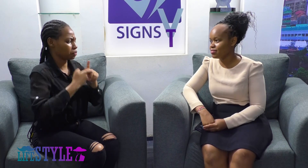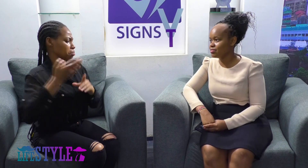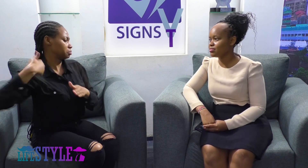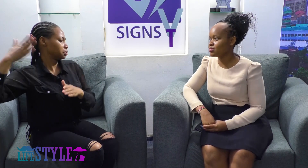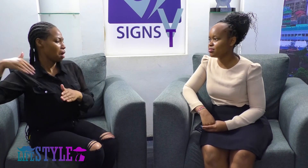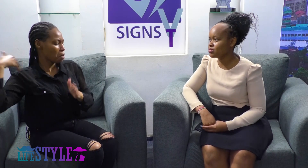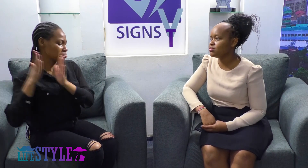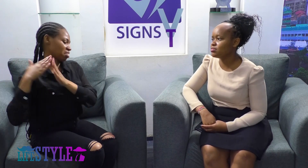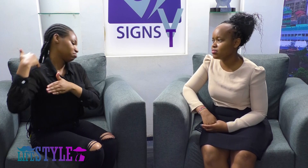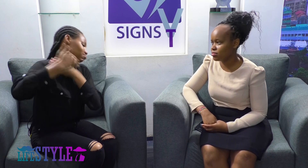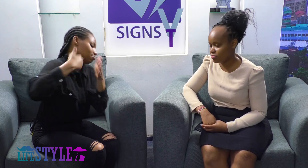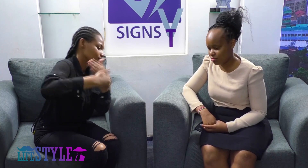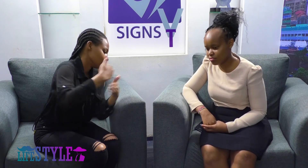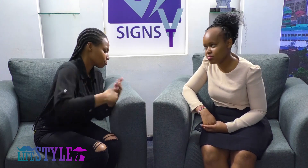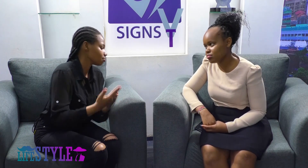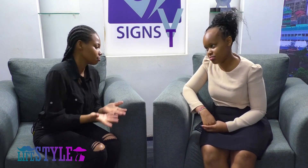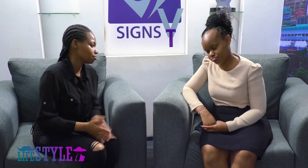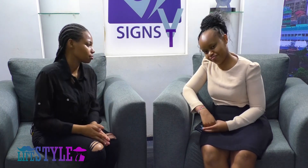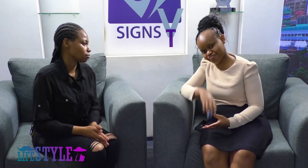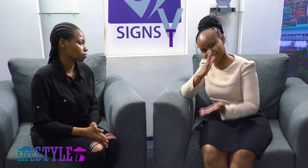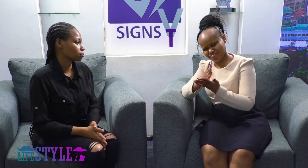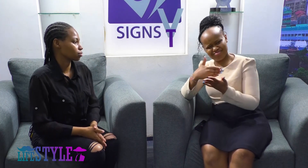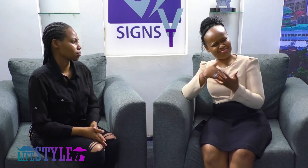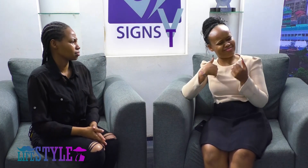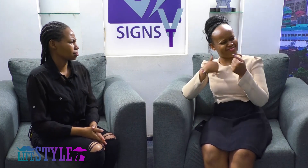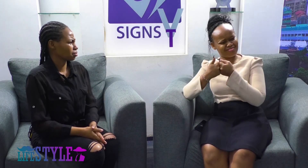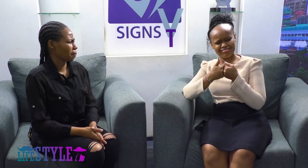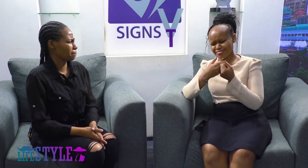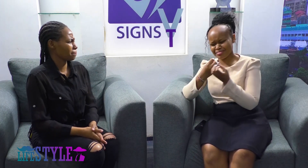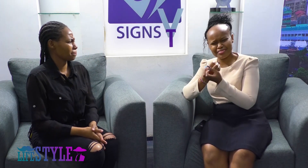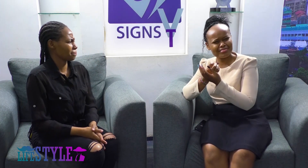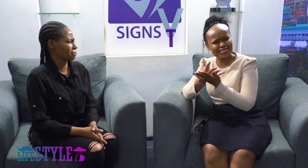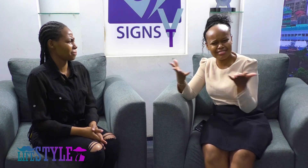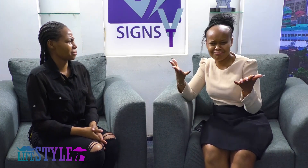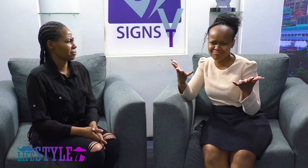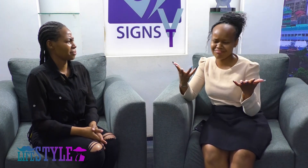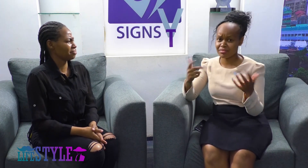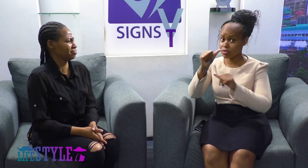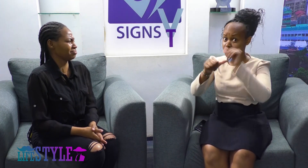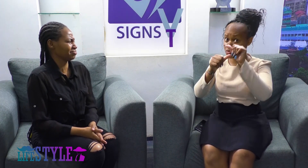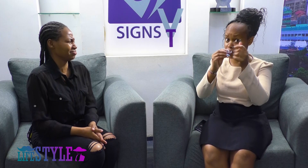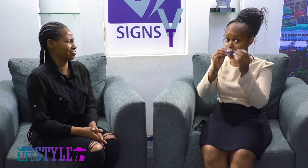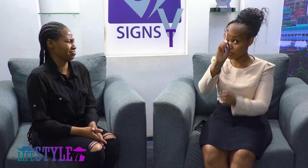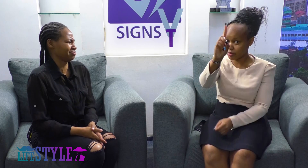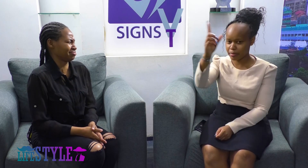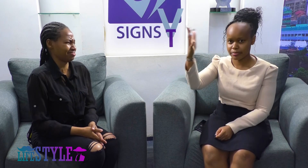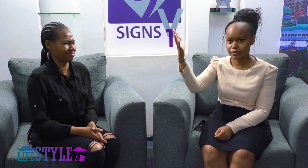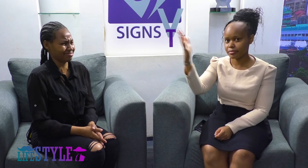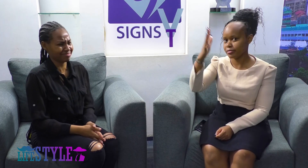what challenges have you faced previously, and how are you planning to tackle them moving forward? My biggest challenge